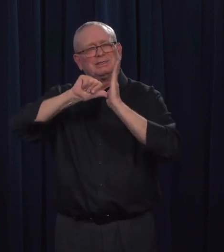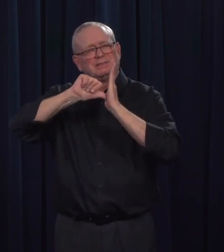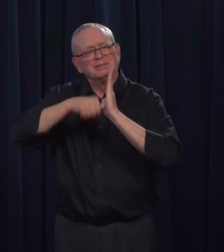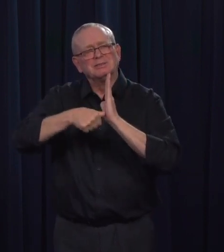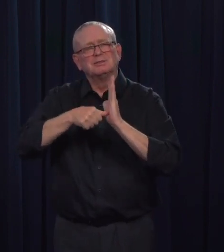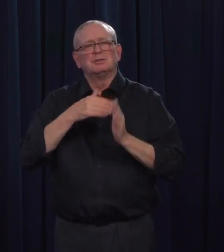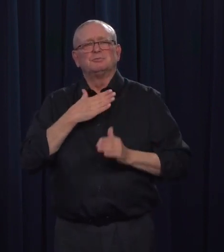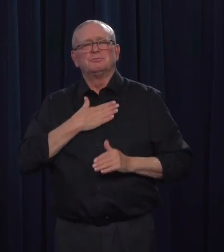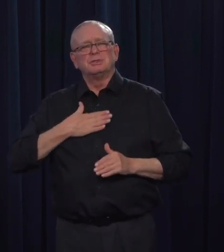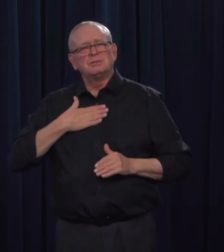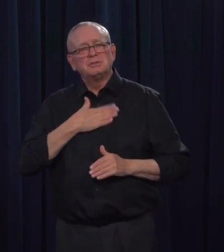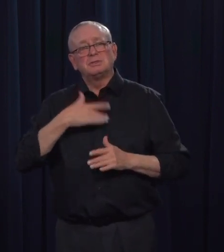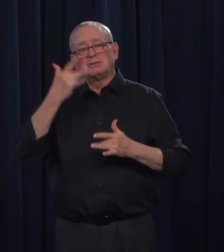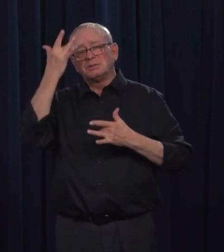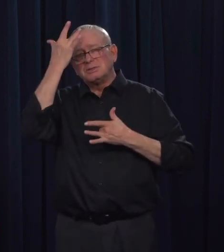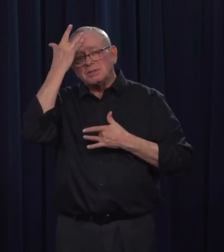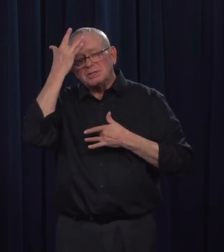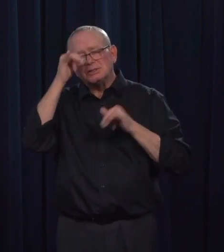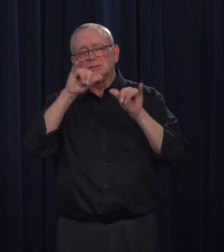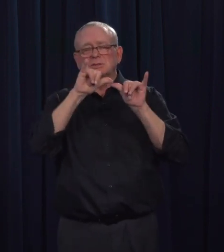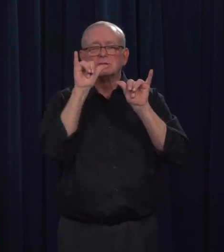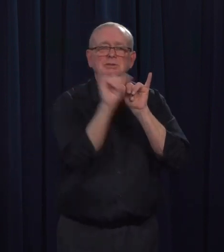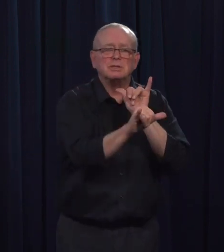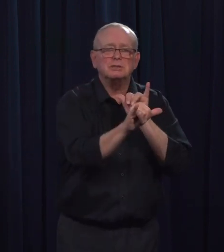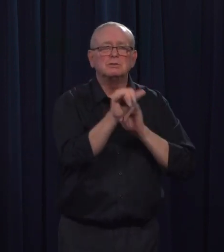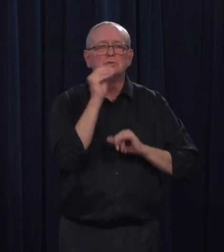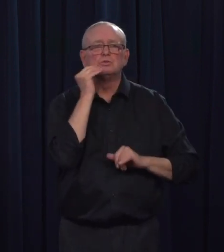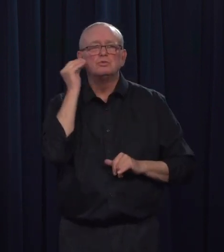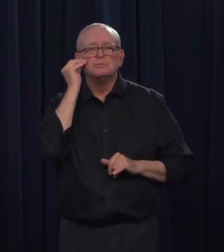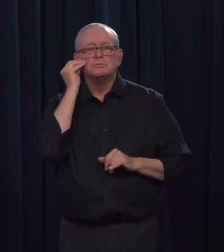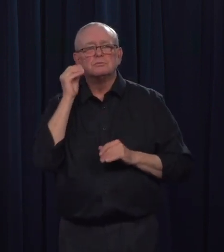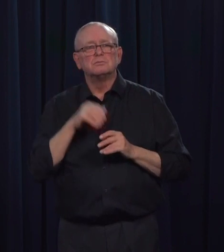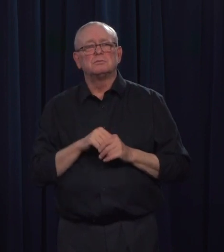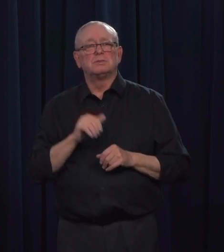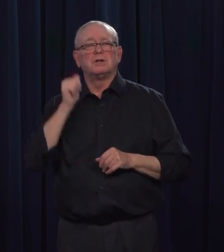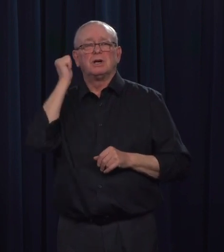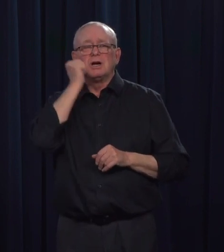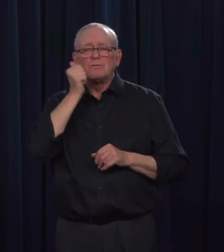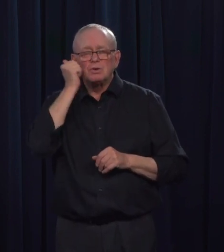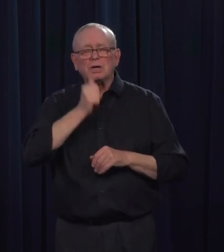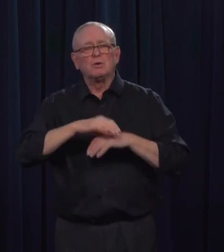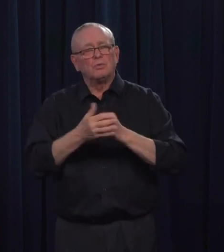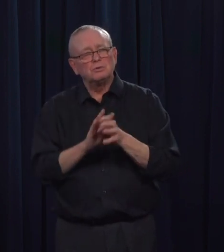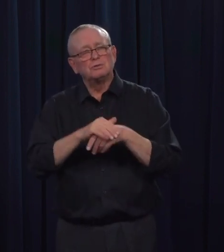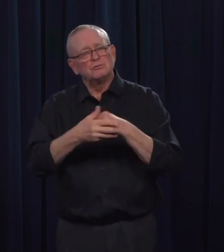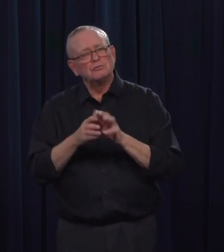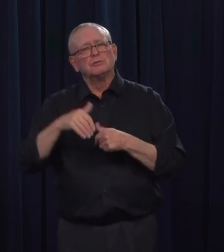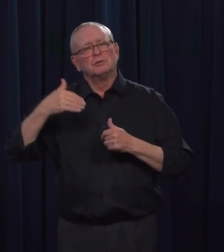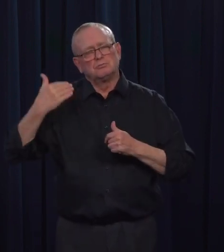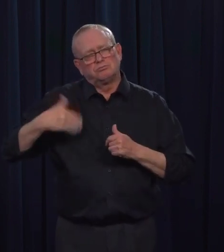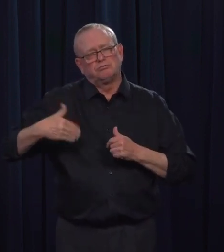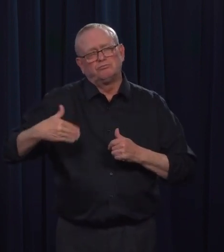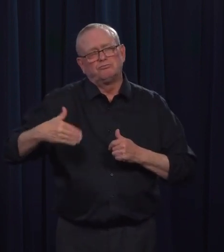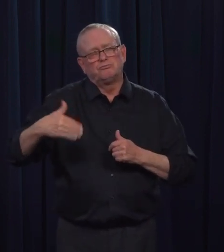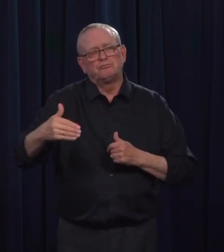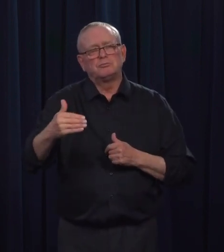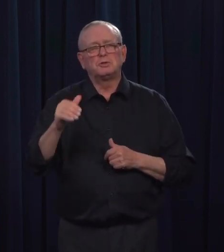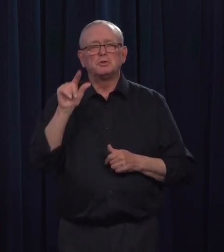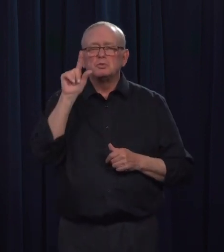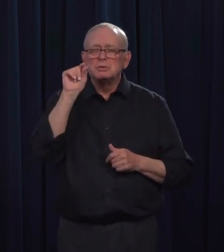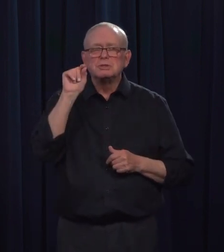your hands regularly for at least 20 seconds throughout the day with soap and warm water. Practice social